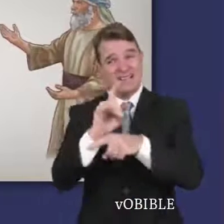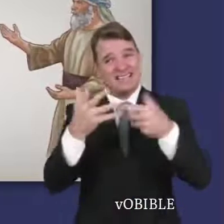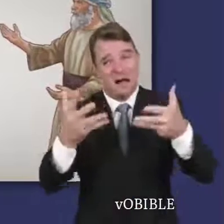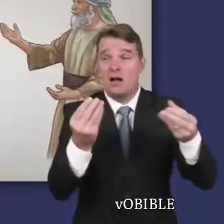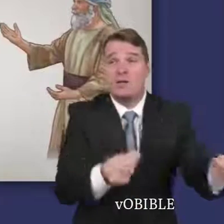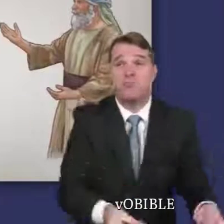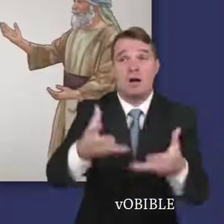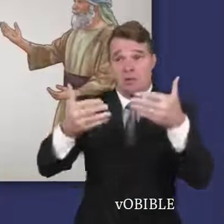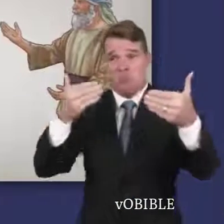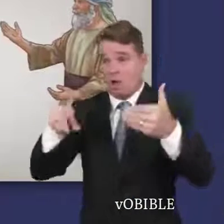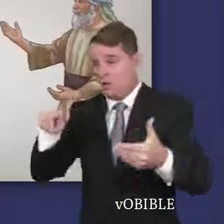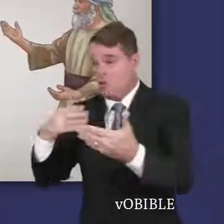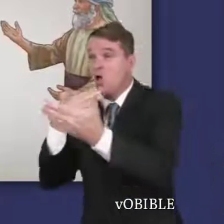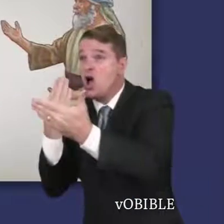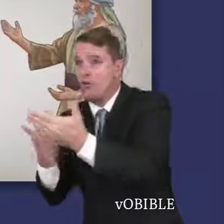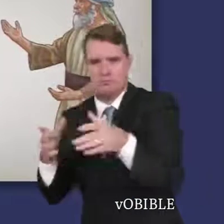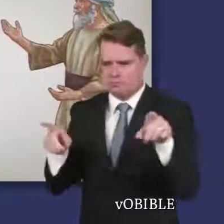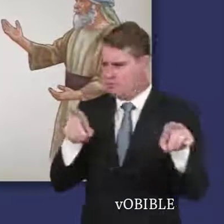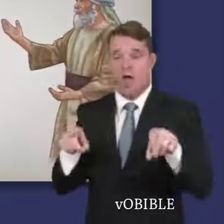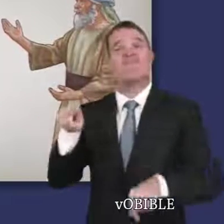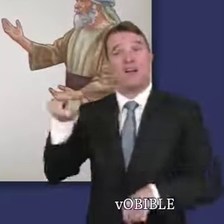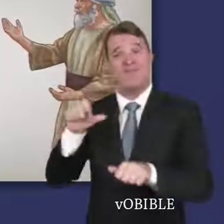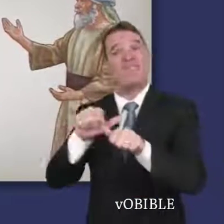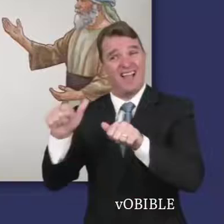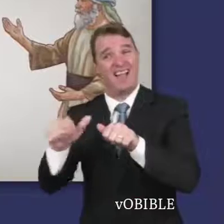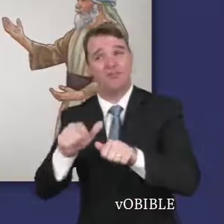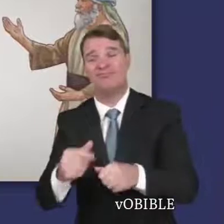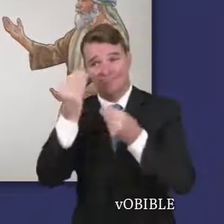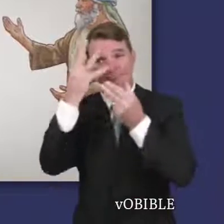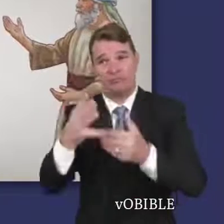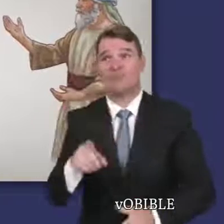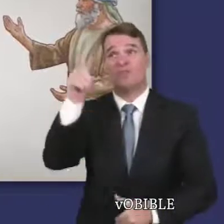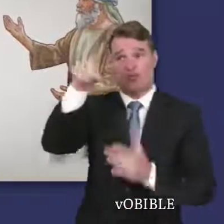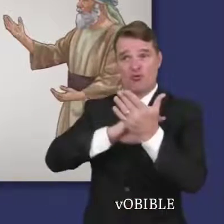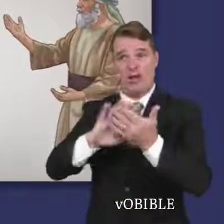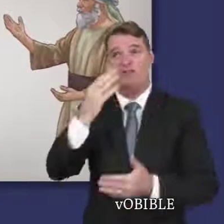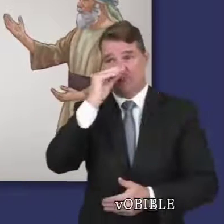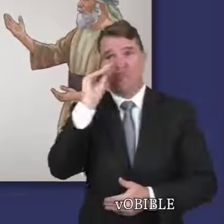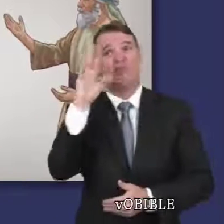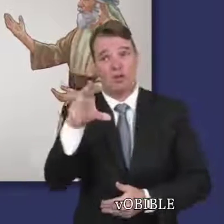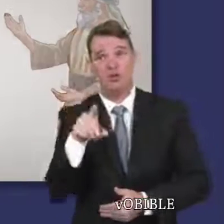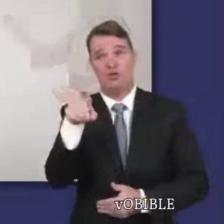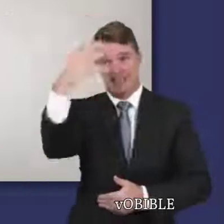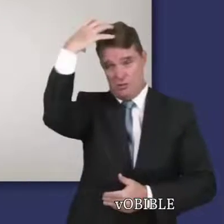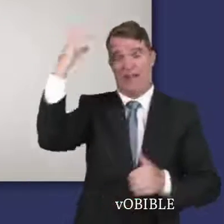than a sacrifice," Samuel says. He then tells Saul that God has rejected him from being